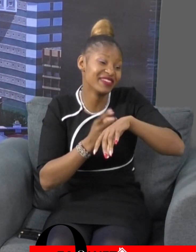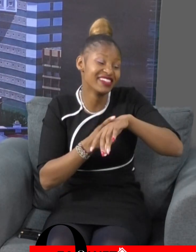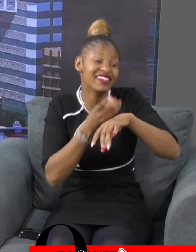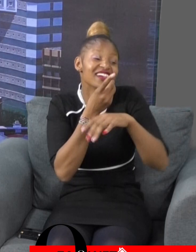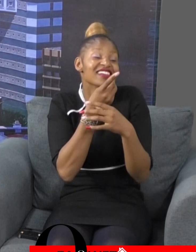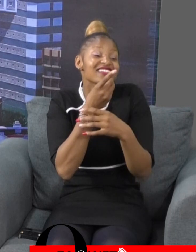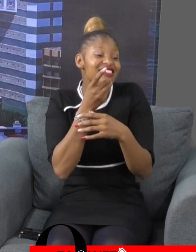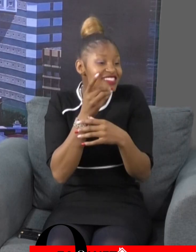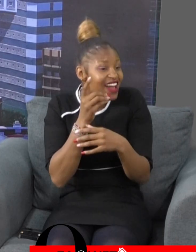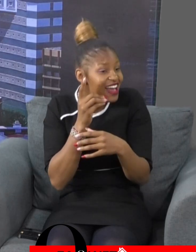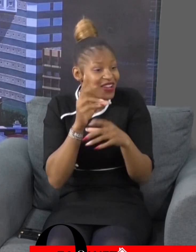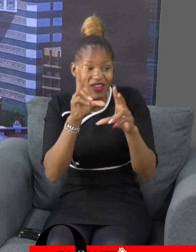But the only thing,